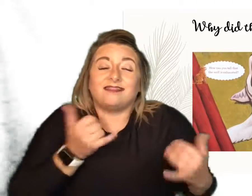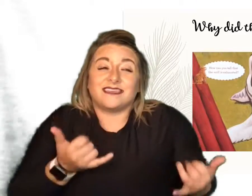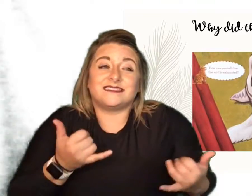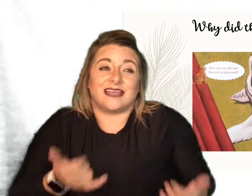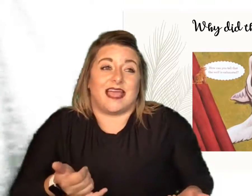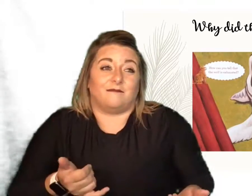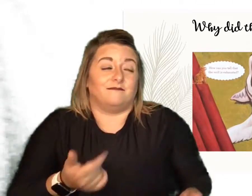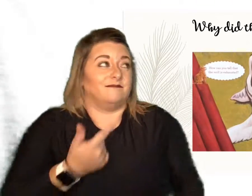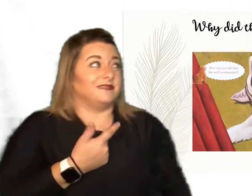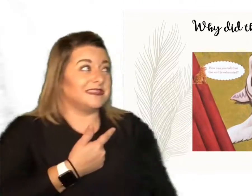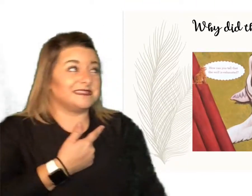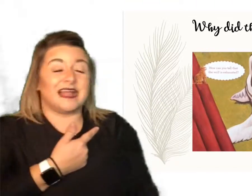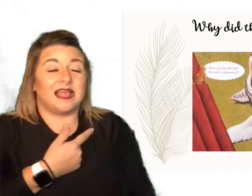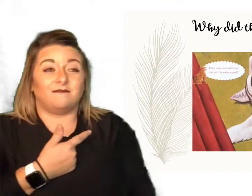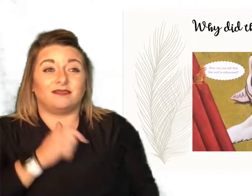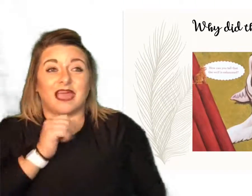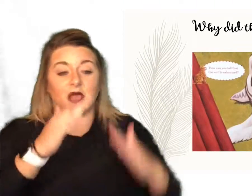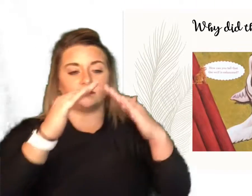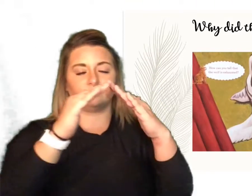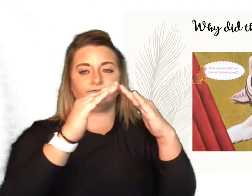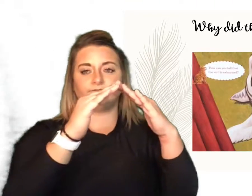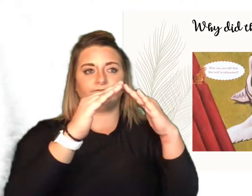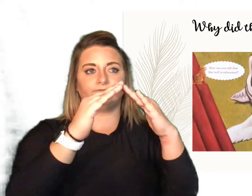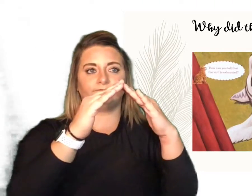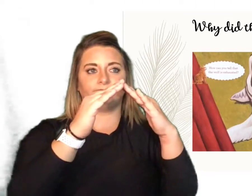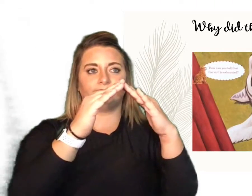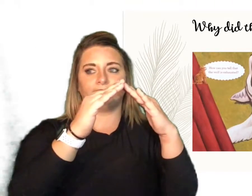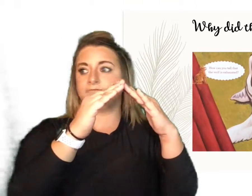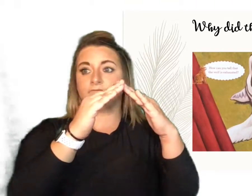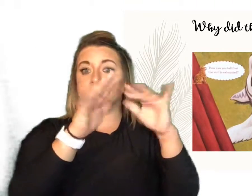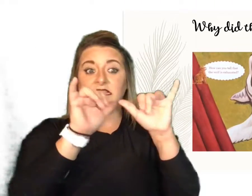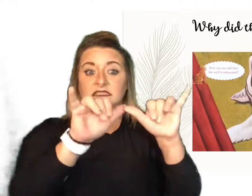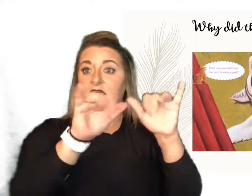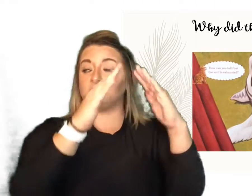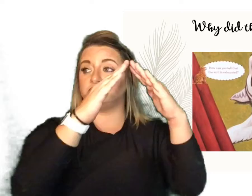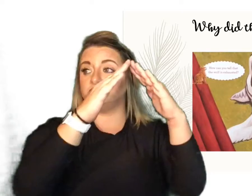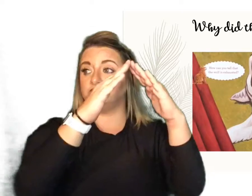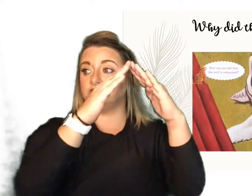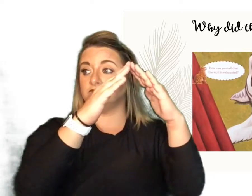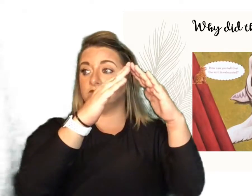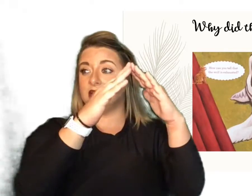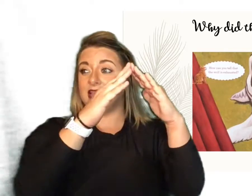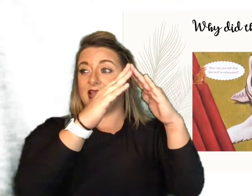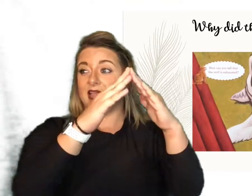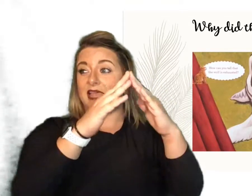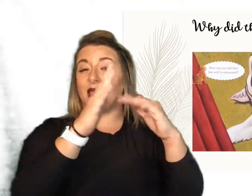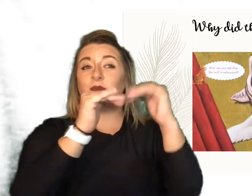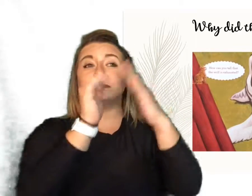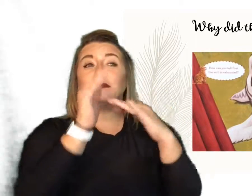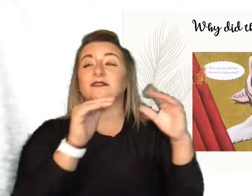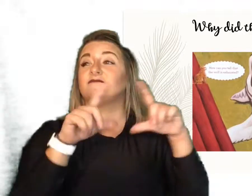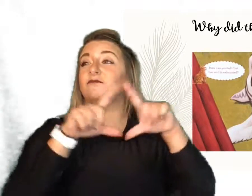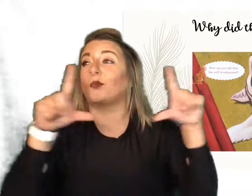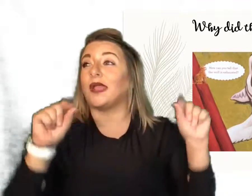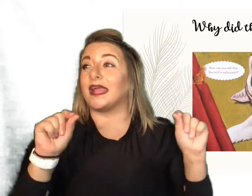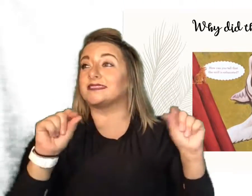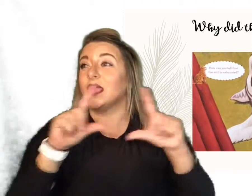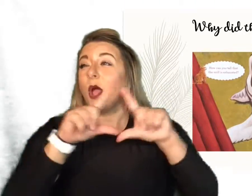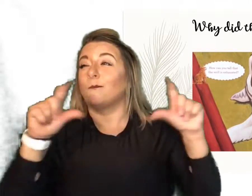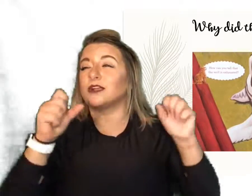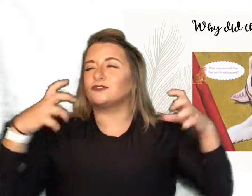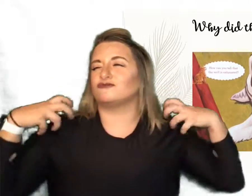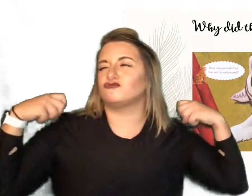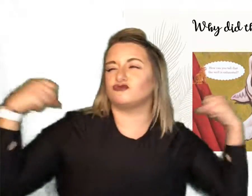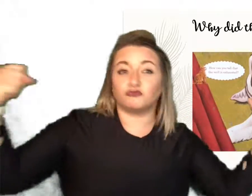But not this time. This time the house, let's say, it was built of